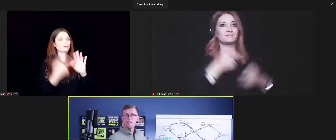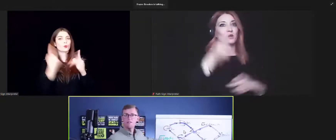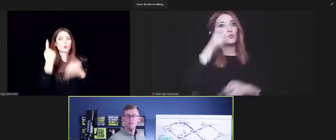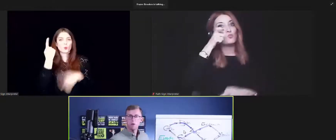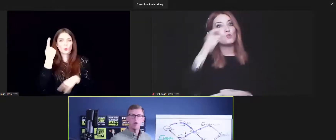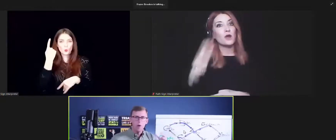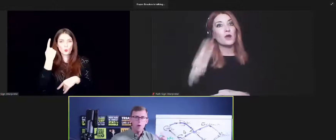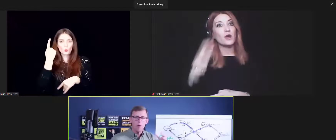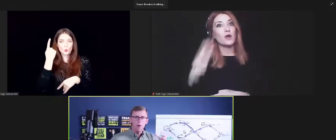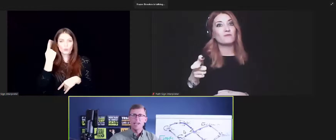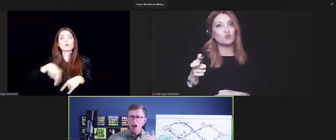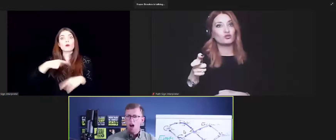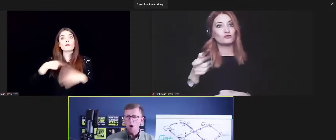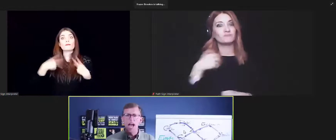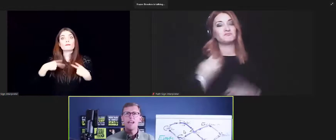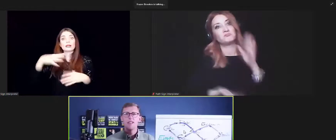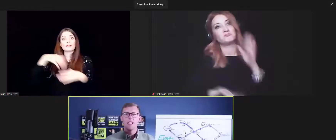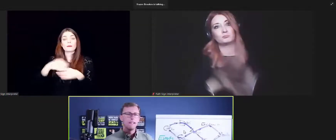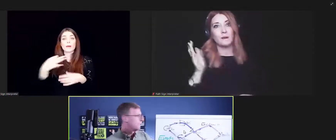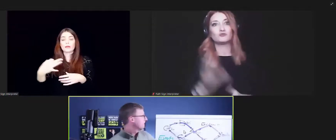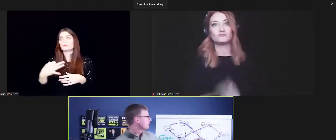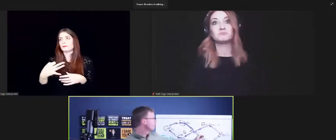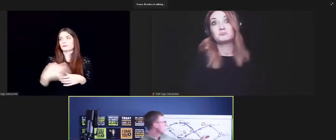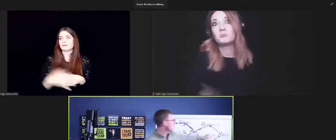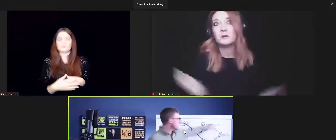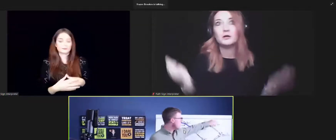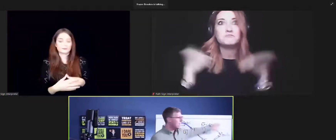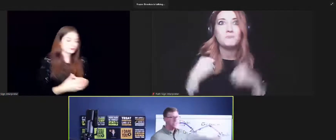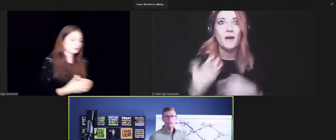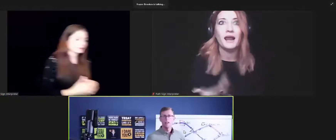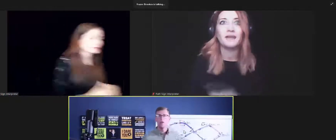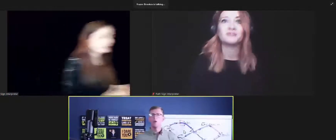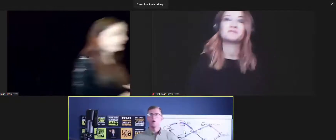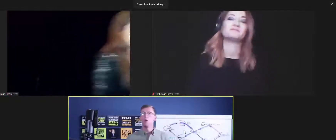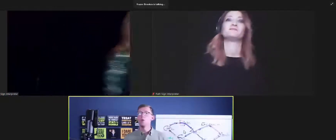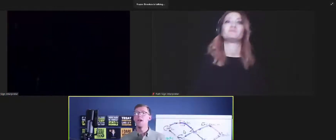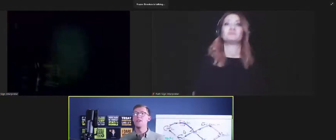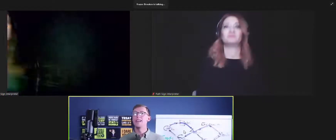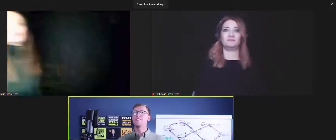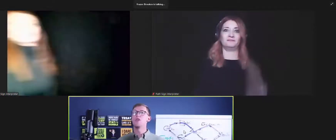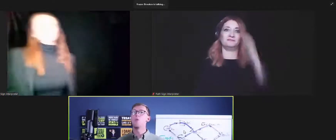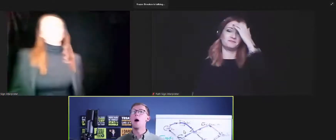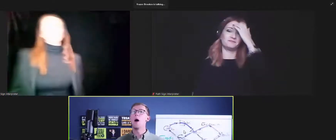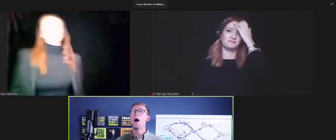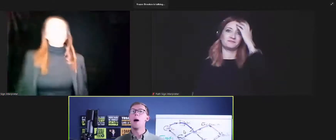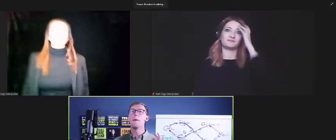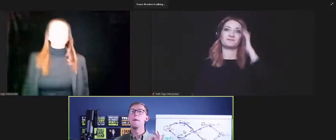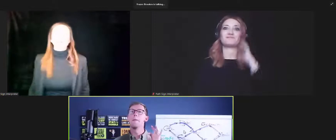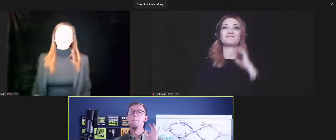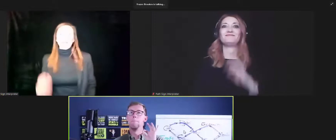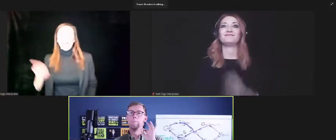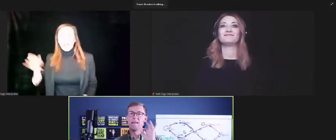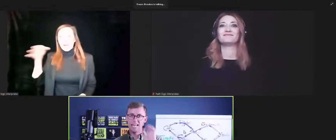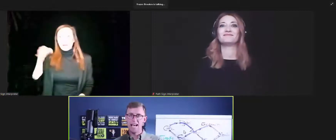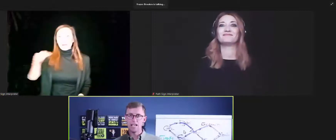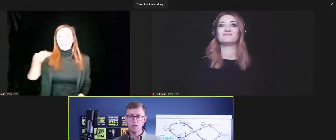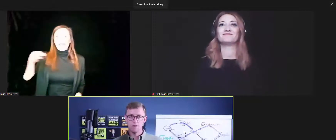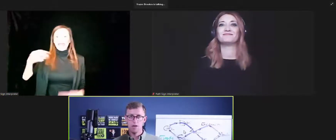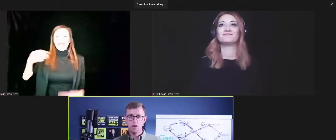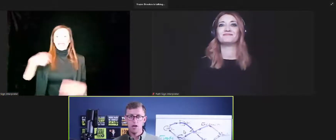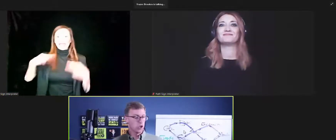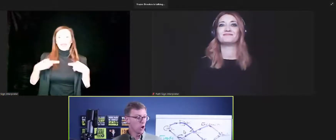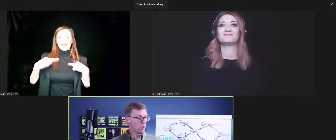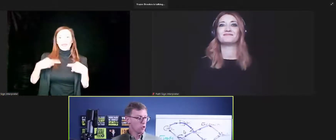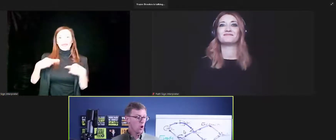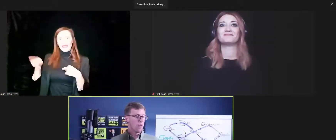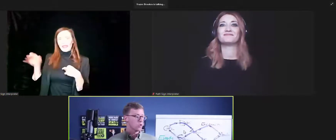if you were doing okay. The other side was where you lived if you were millionaires.